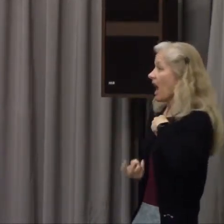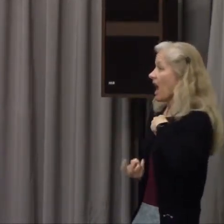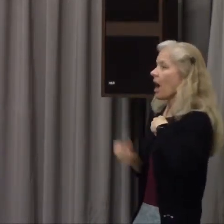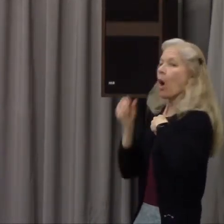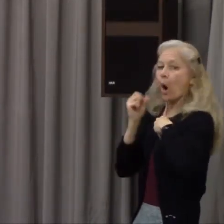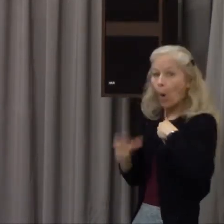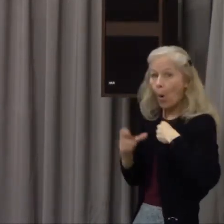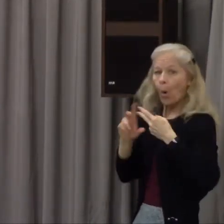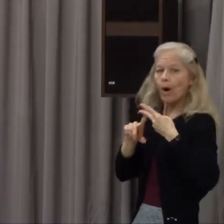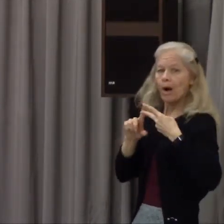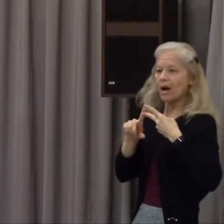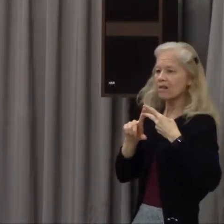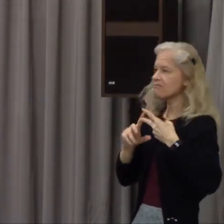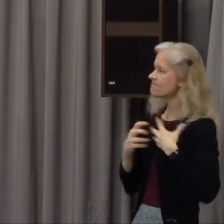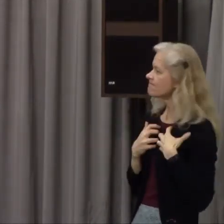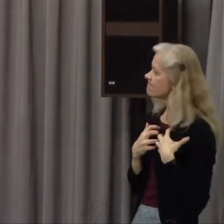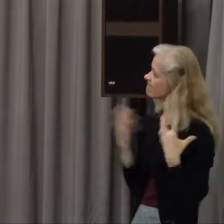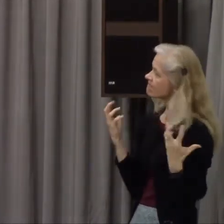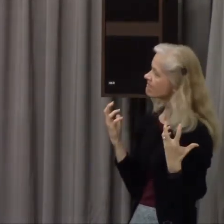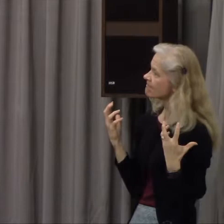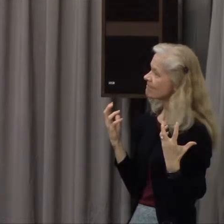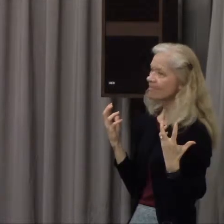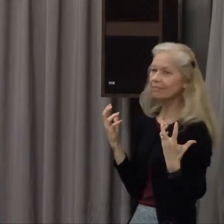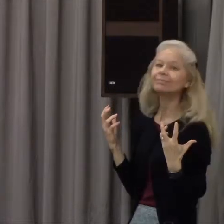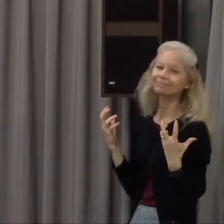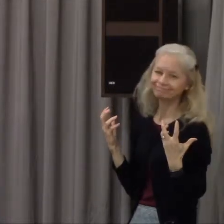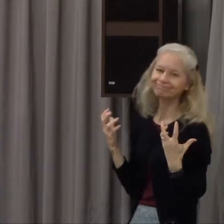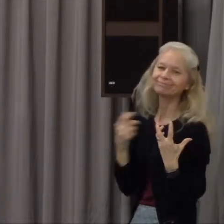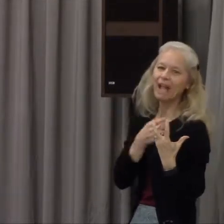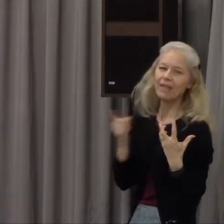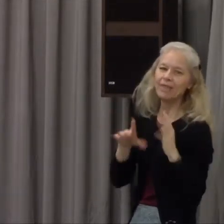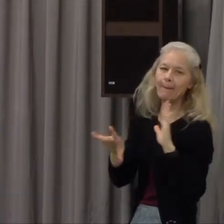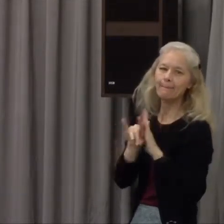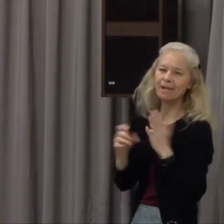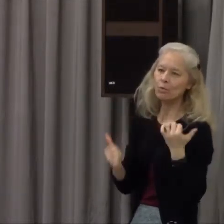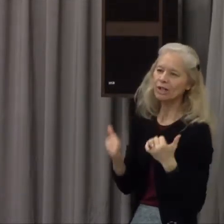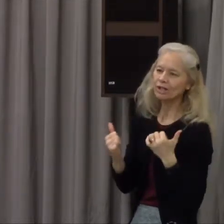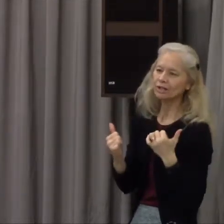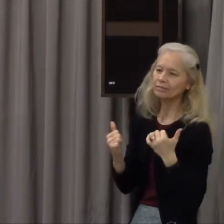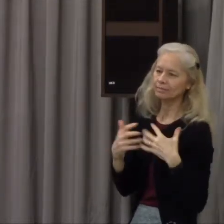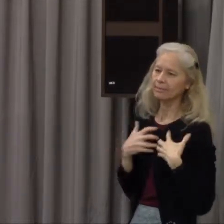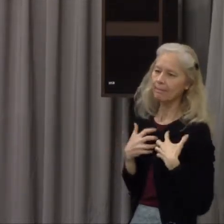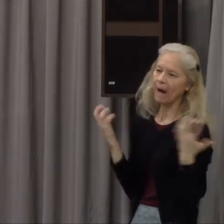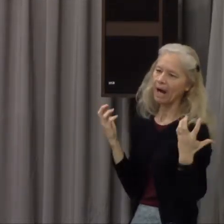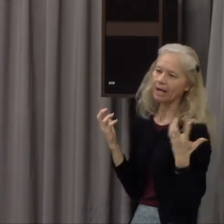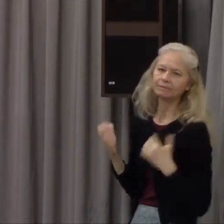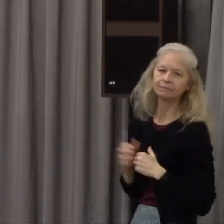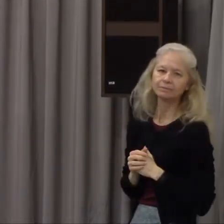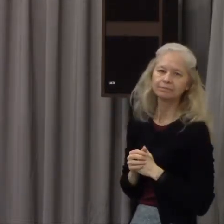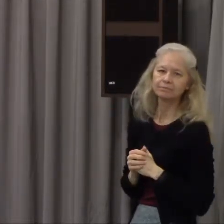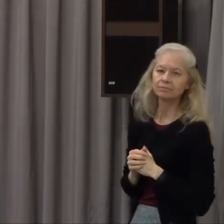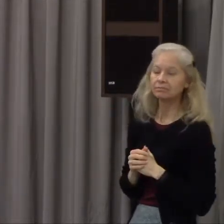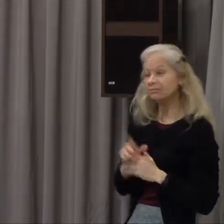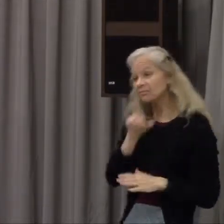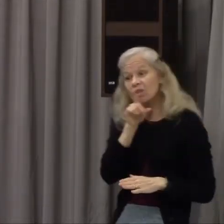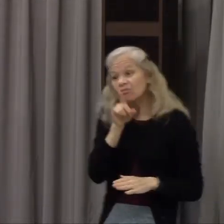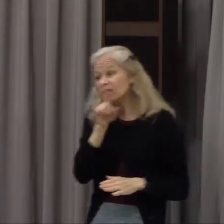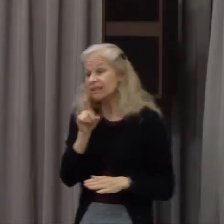That's really, by the way, that's really the only choice we have when God opens up our heart, isn't it, to us. You're going to get mad or repent. You're getting harder